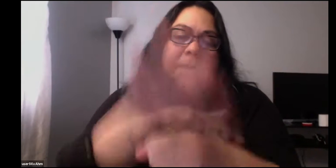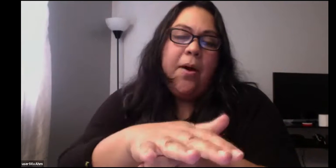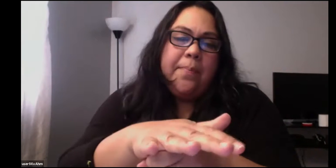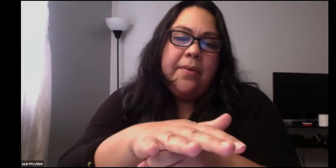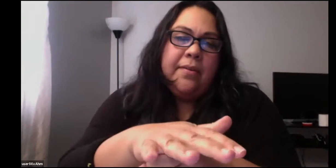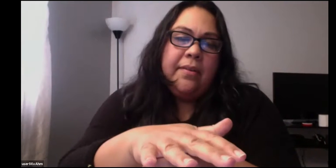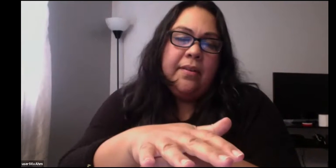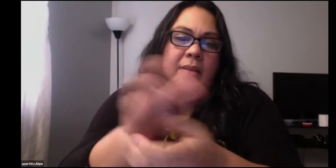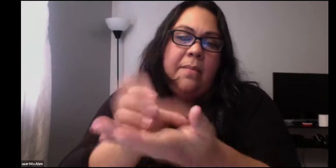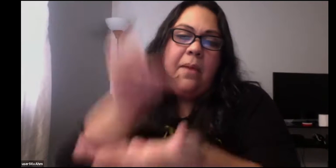Cup, bottle,